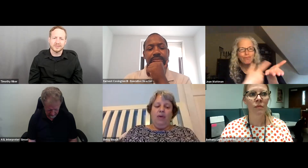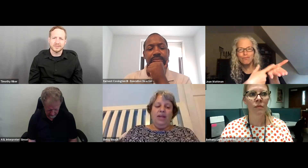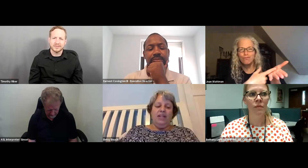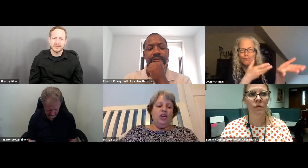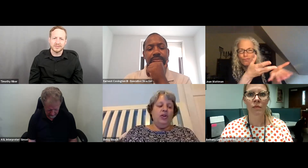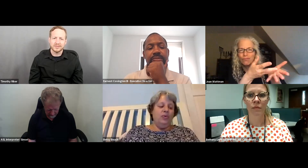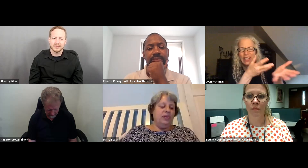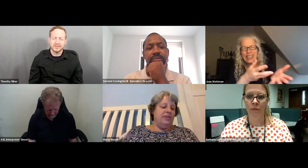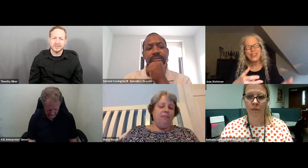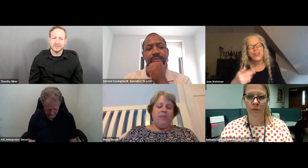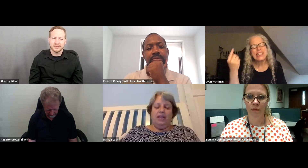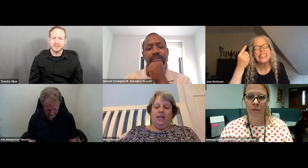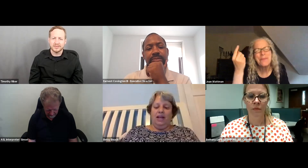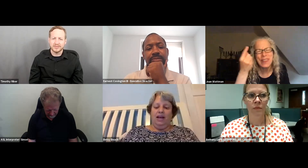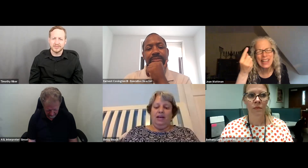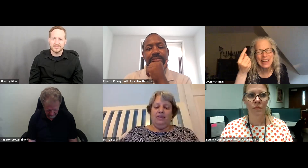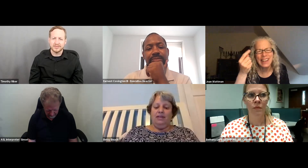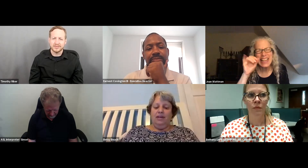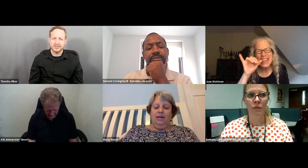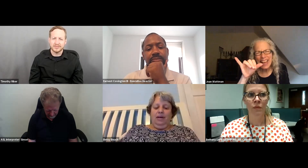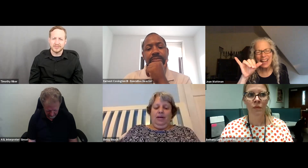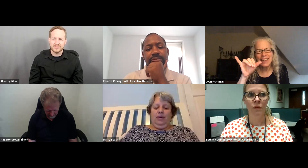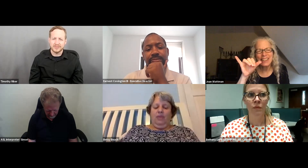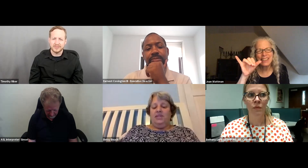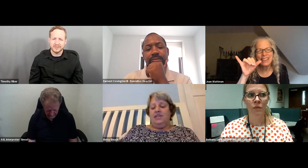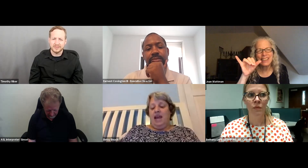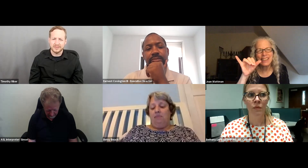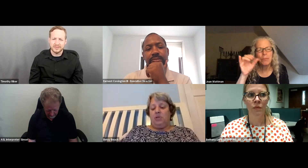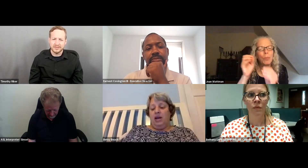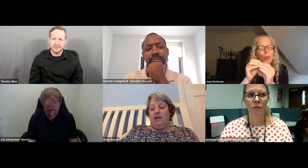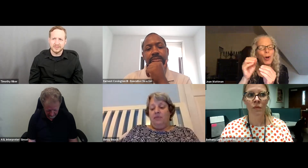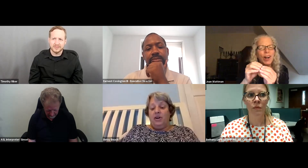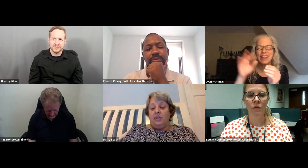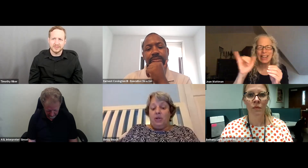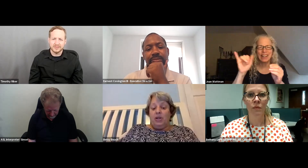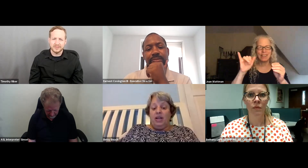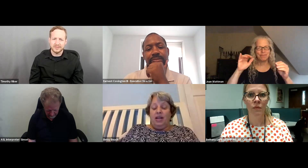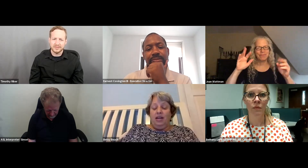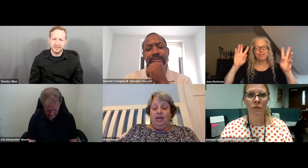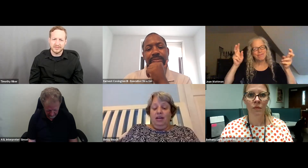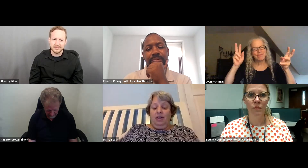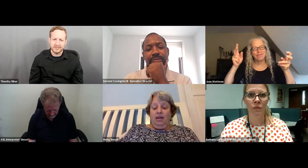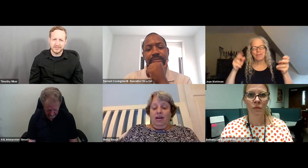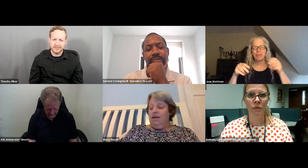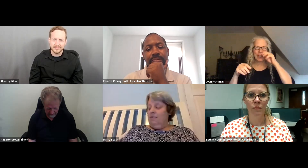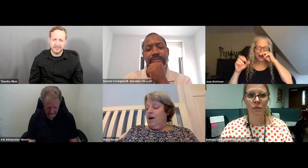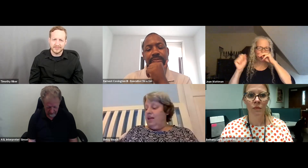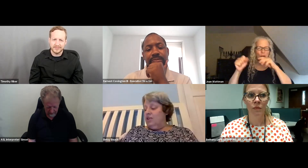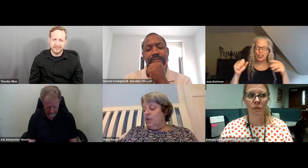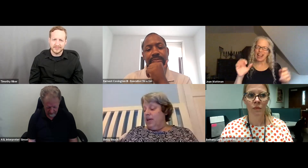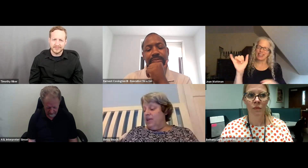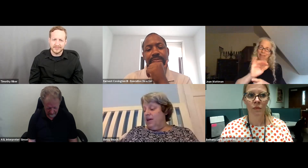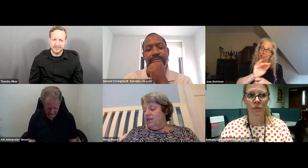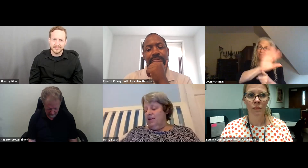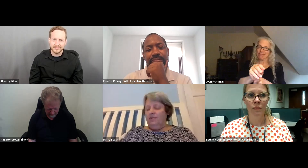So I would like to include something that has sort of a snapshot of our community. I